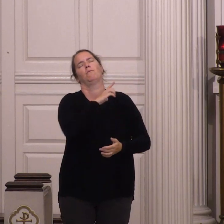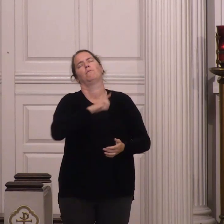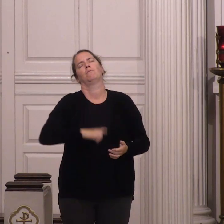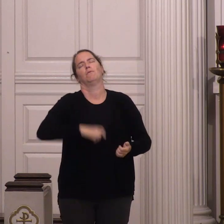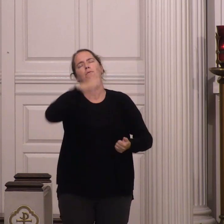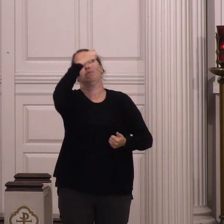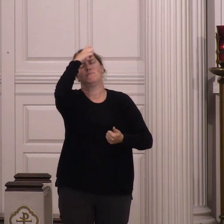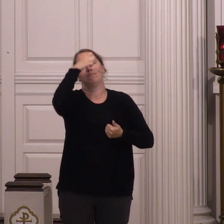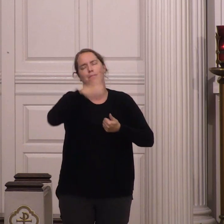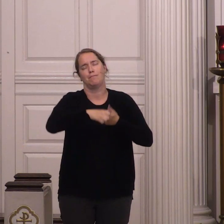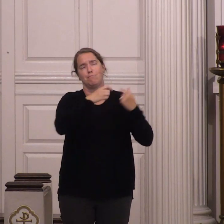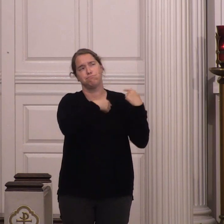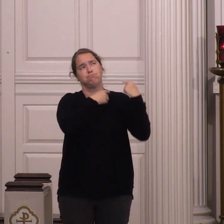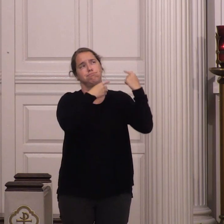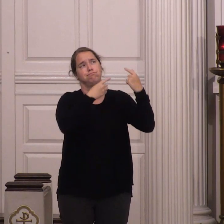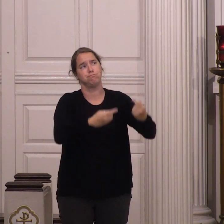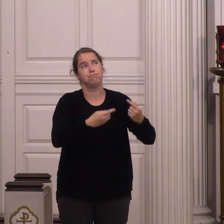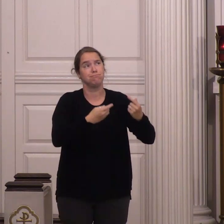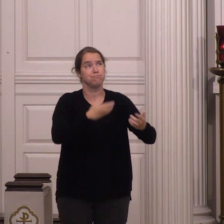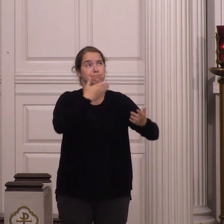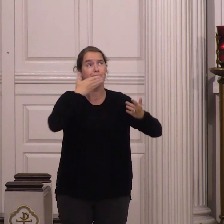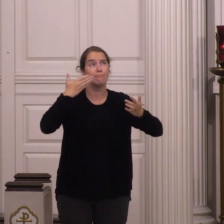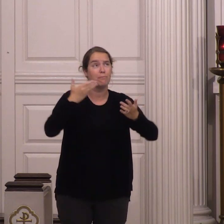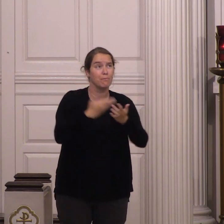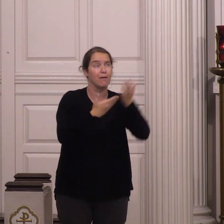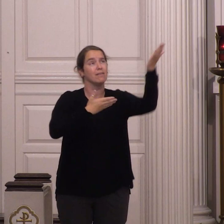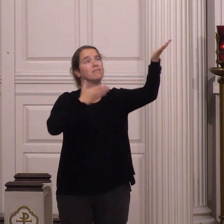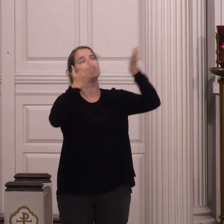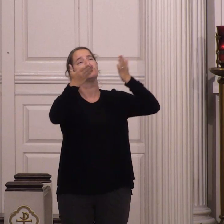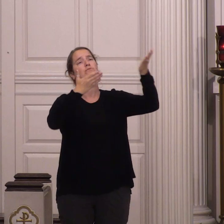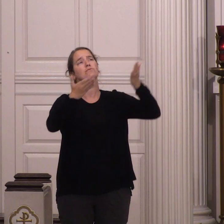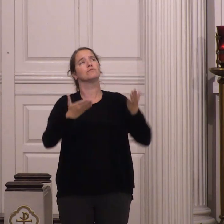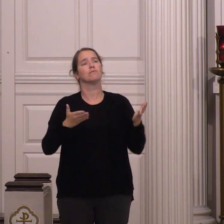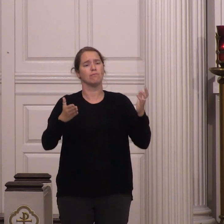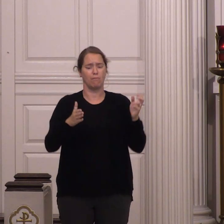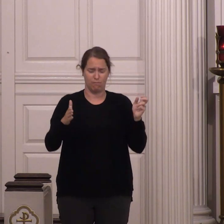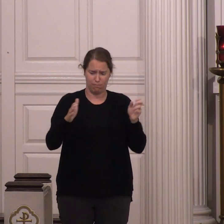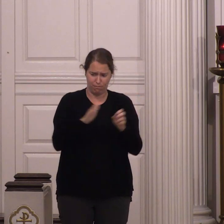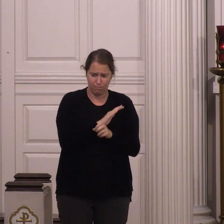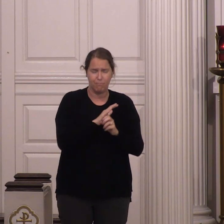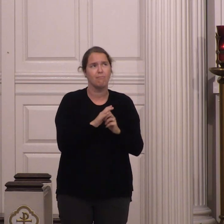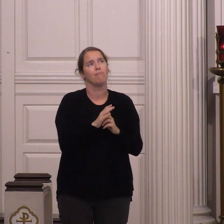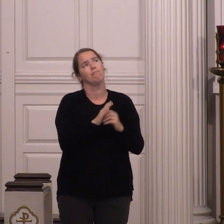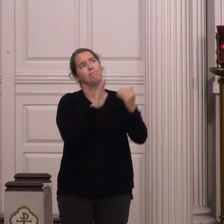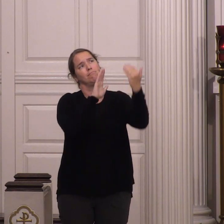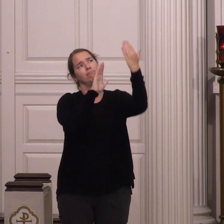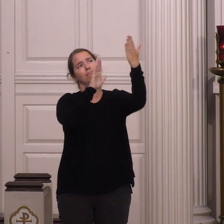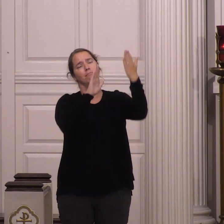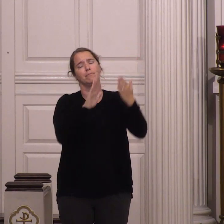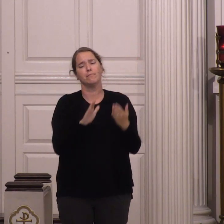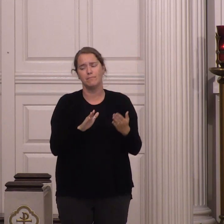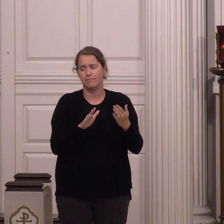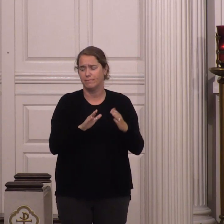how faithfully and wholeheartedly I conducted myself in your presence, doing what was pleasing to